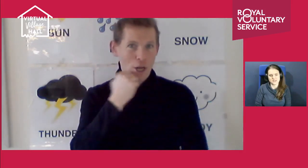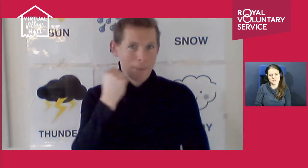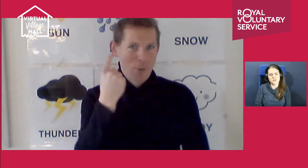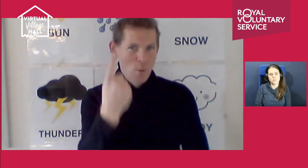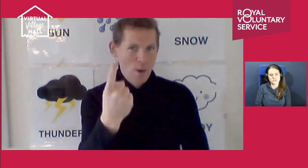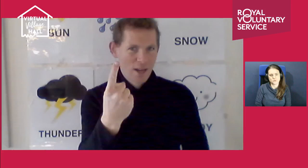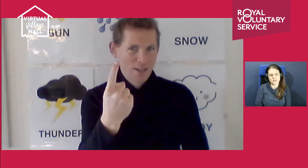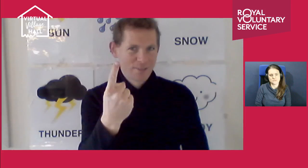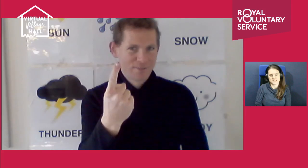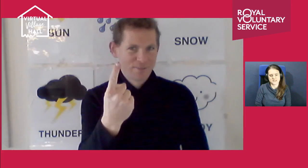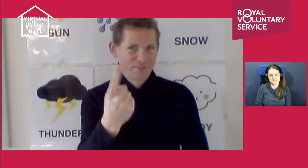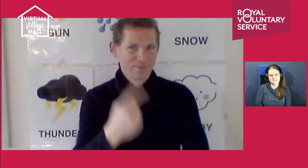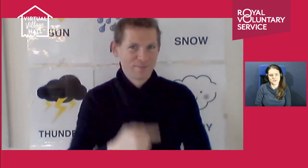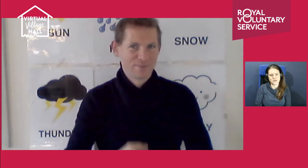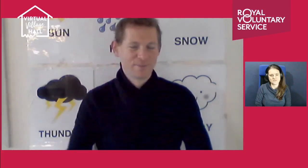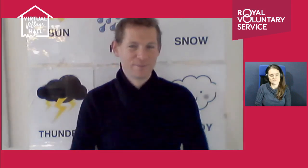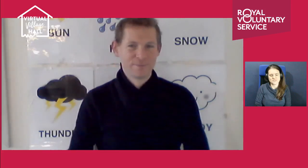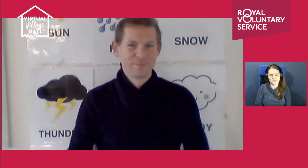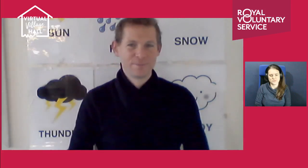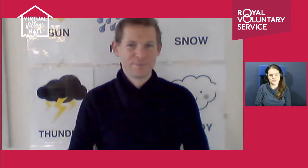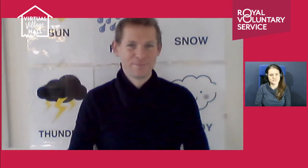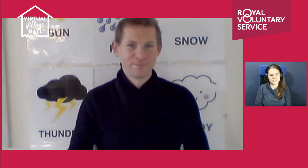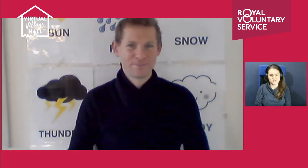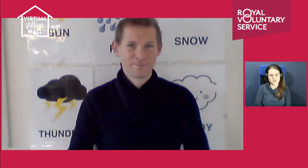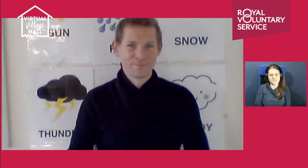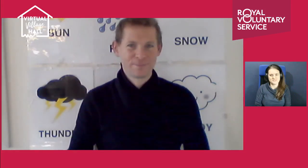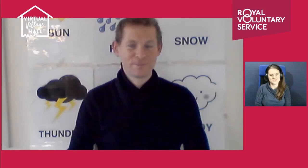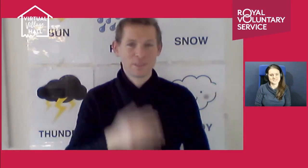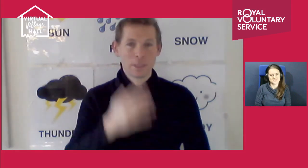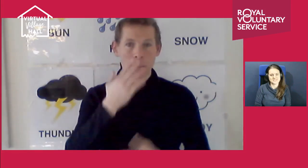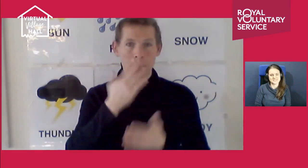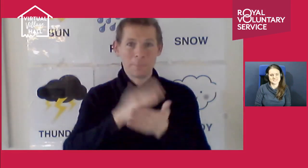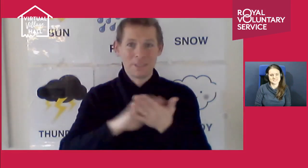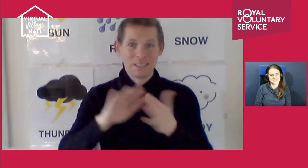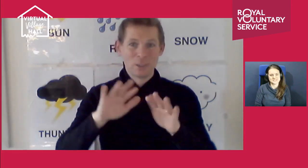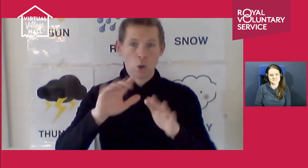for rain, which one I'm signing. Okay, so first one.